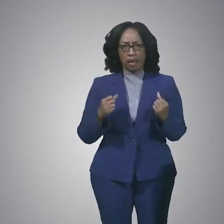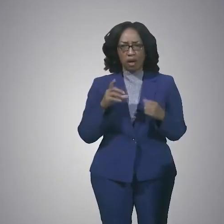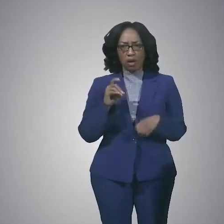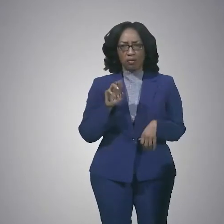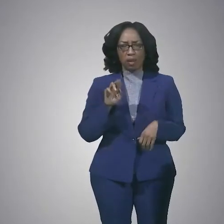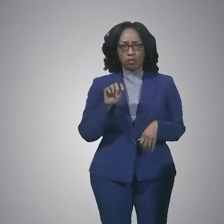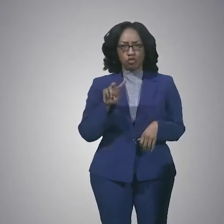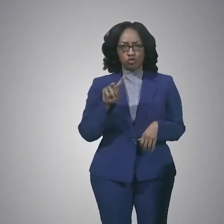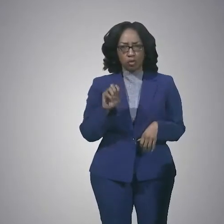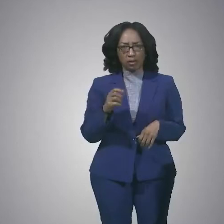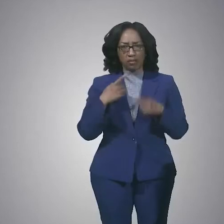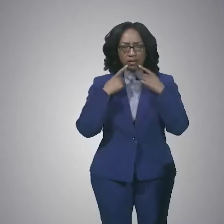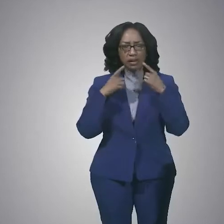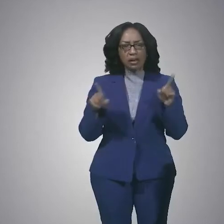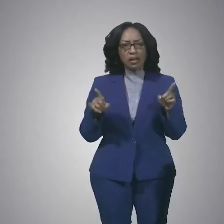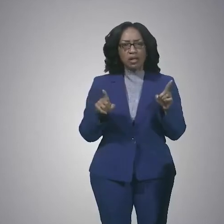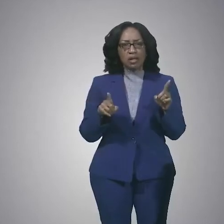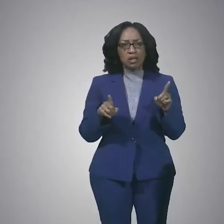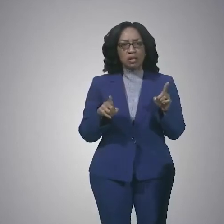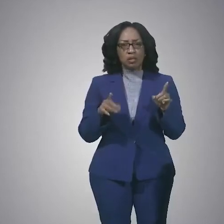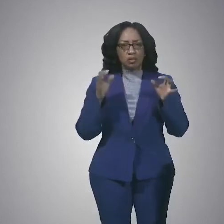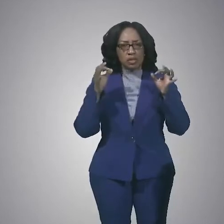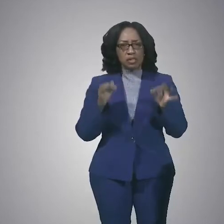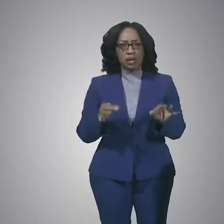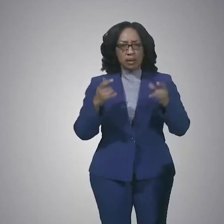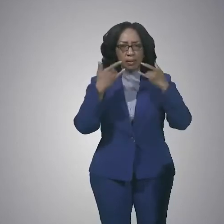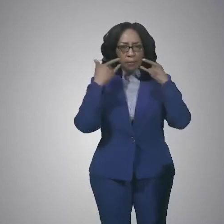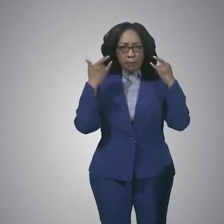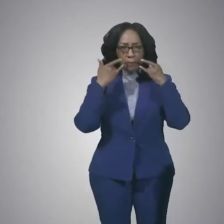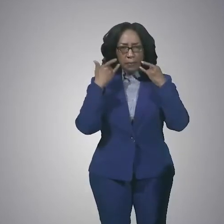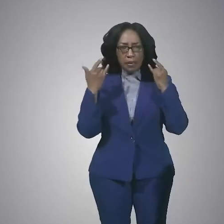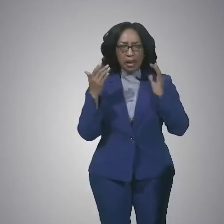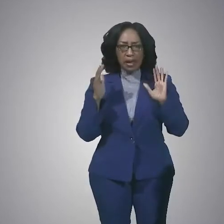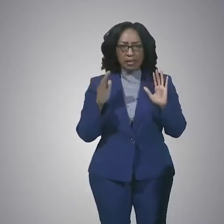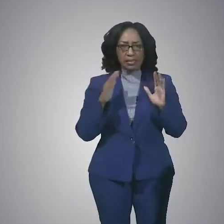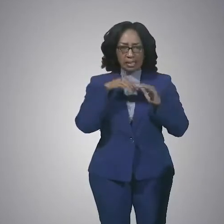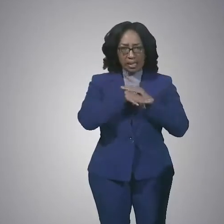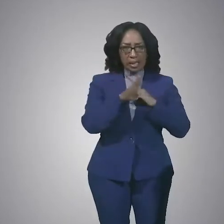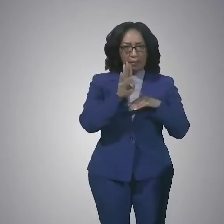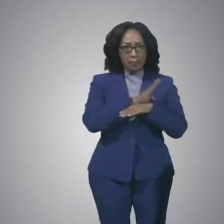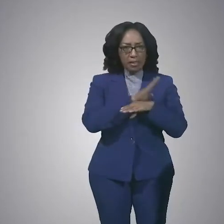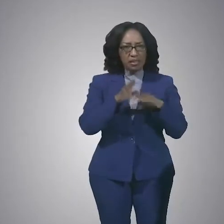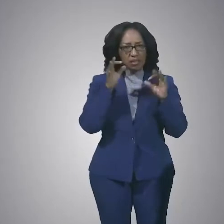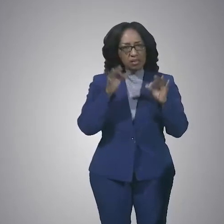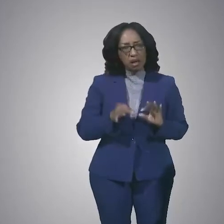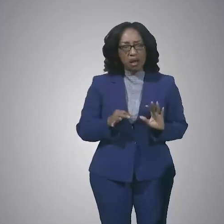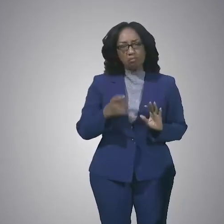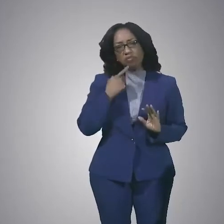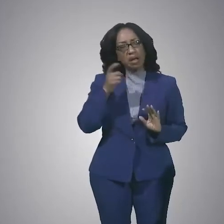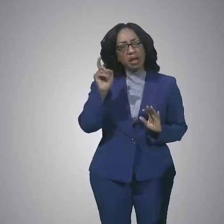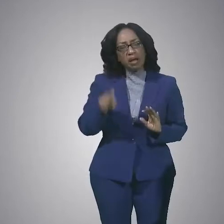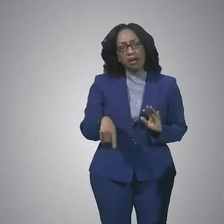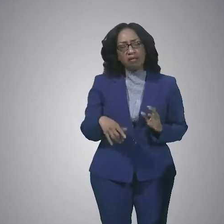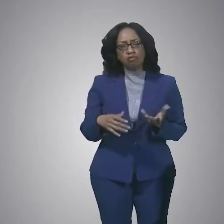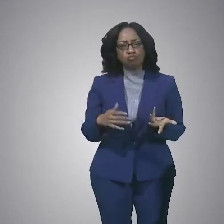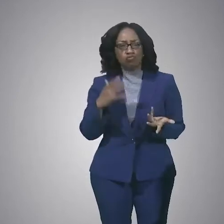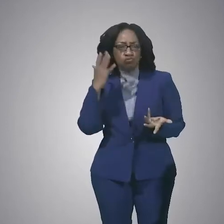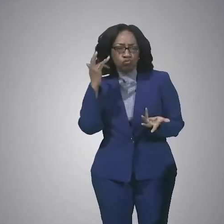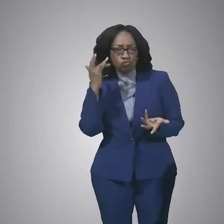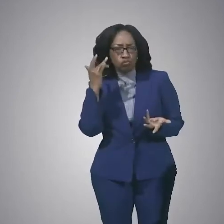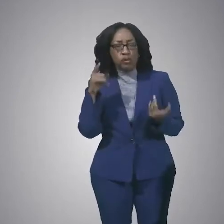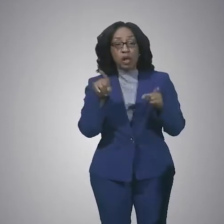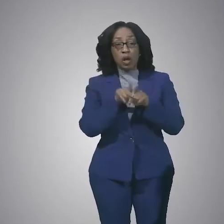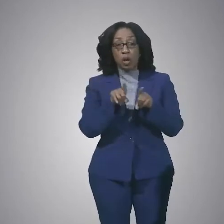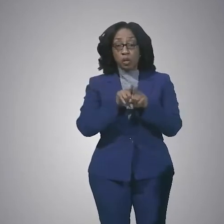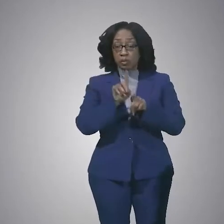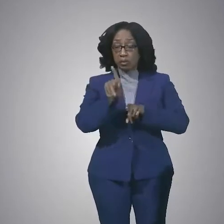the rationale that you all had in easing the mask requirements inside businesses? And sort of follow with that, what would you